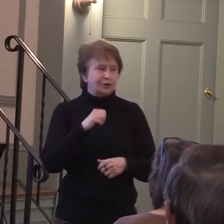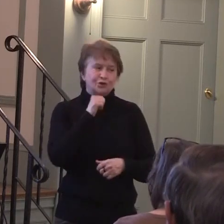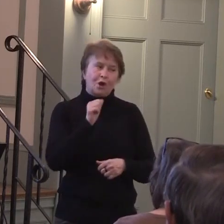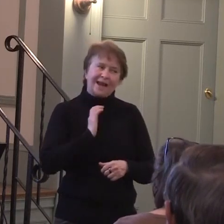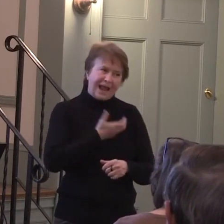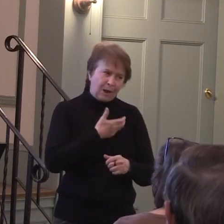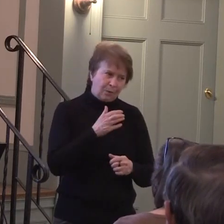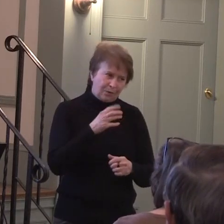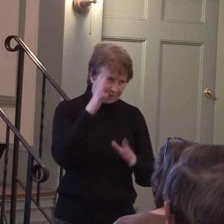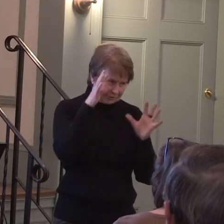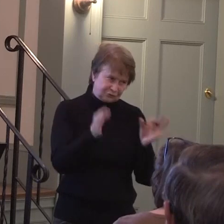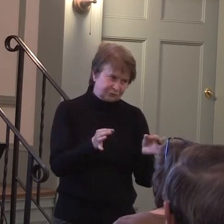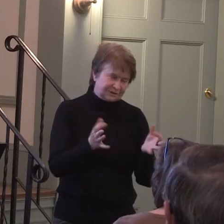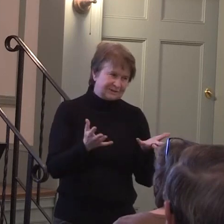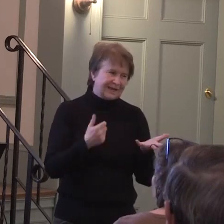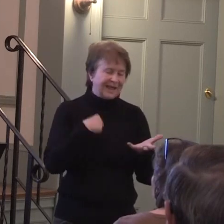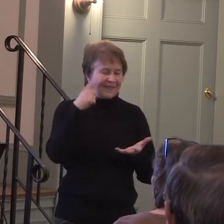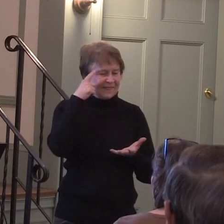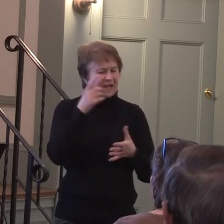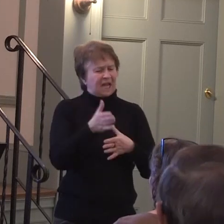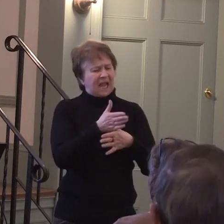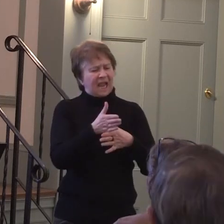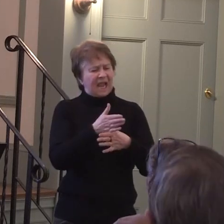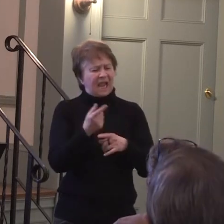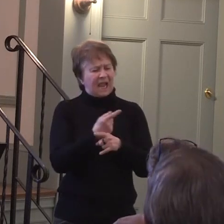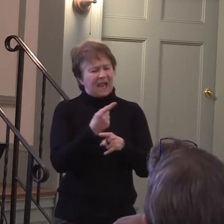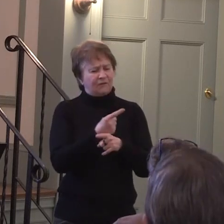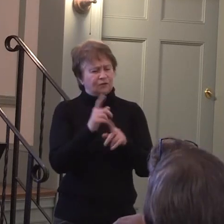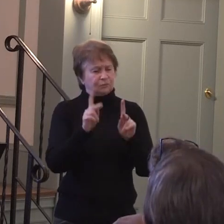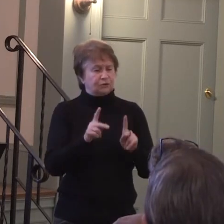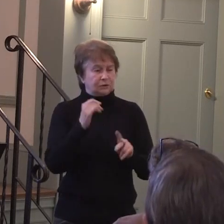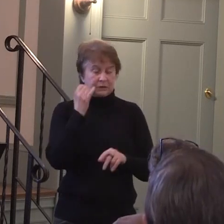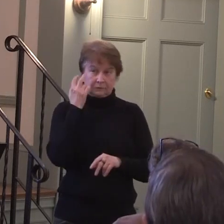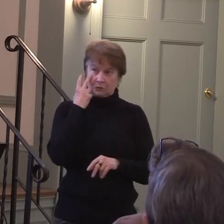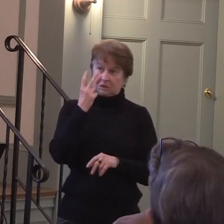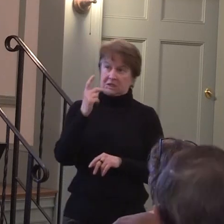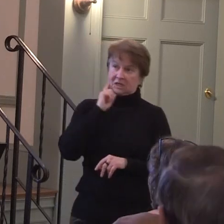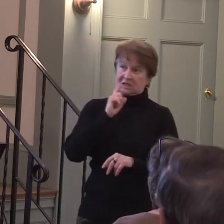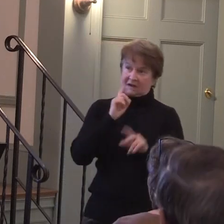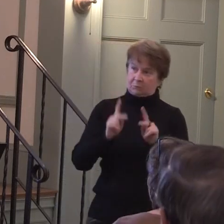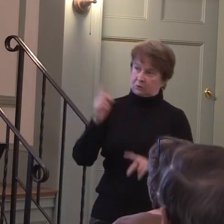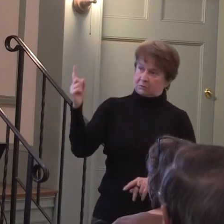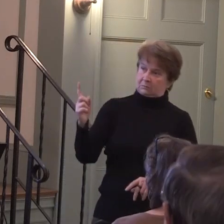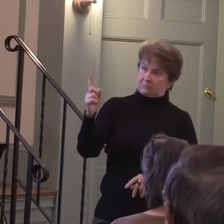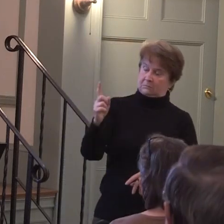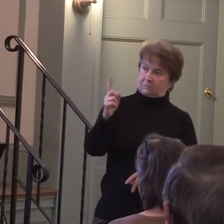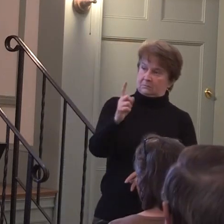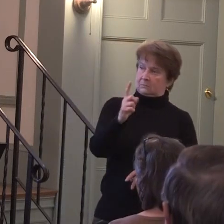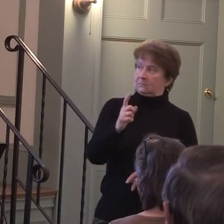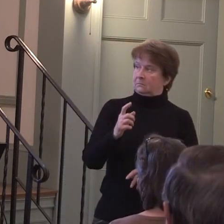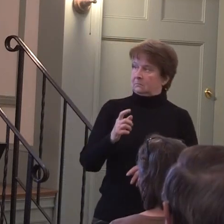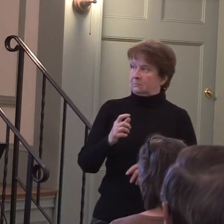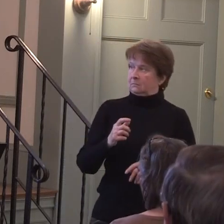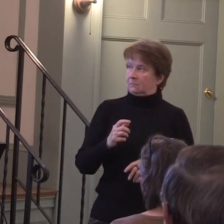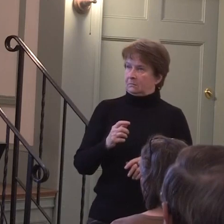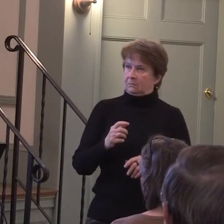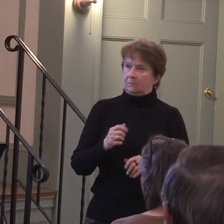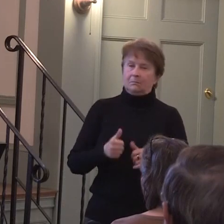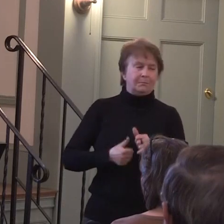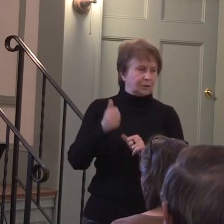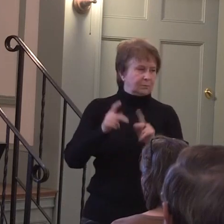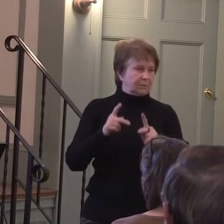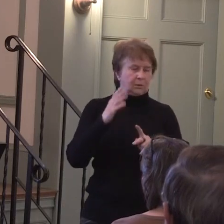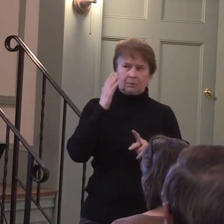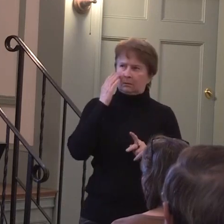choice. I think an average person, if you see a deaf person walking down the street, and you know that you